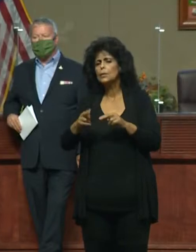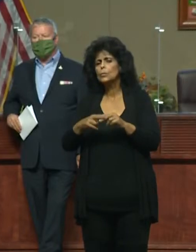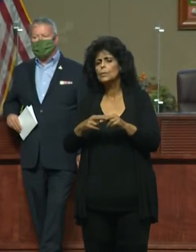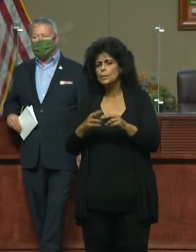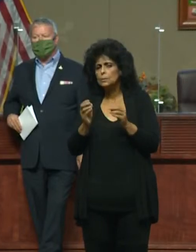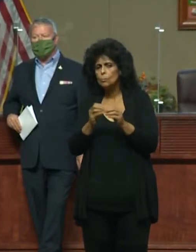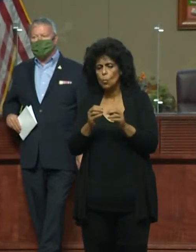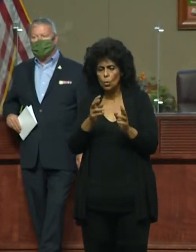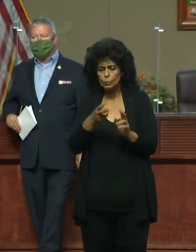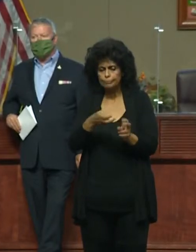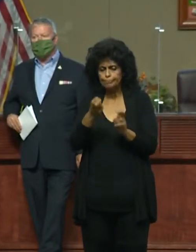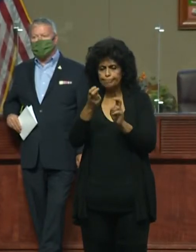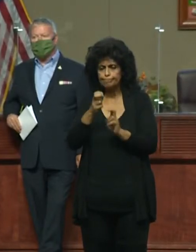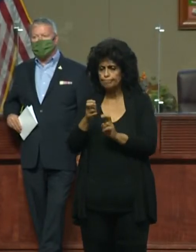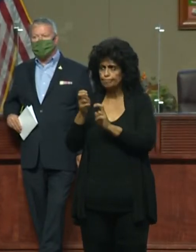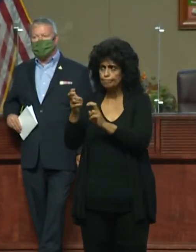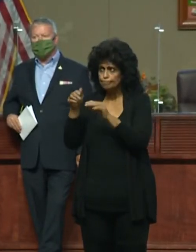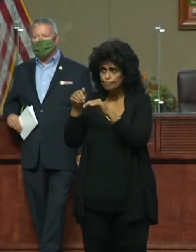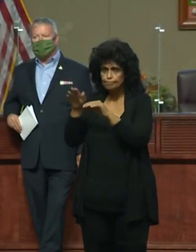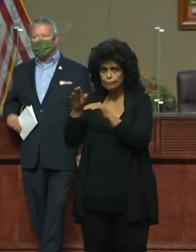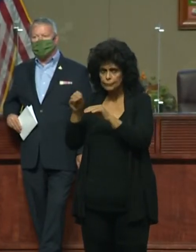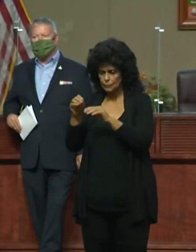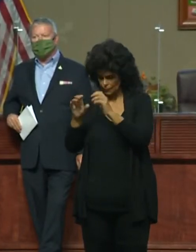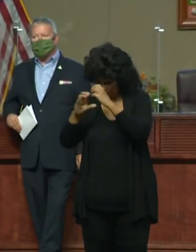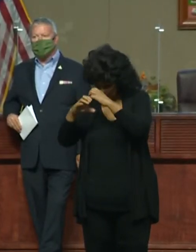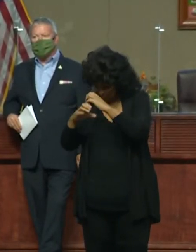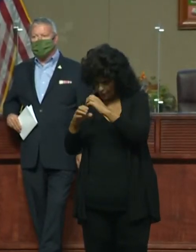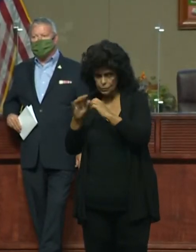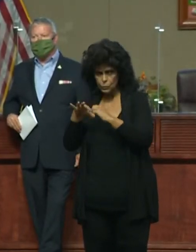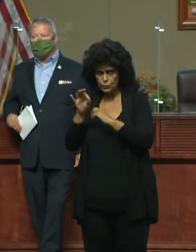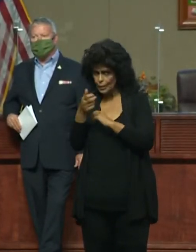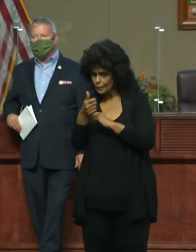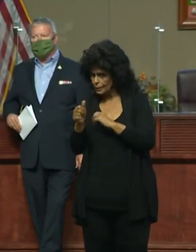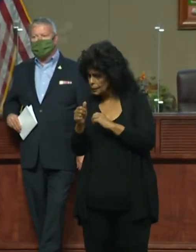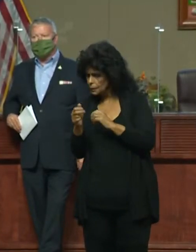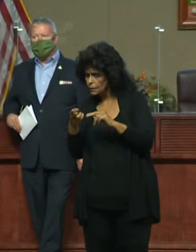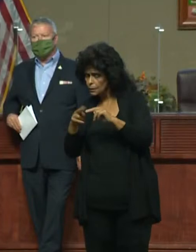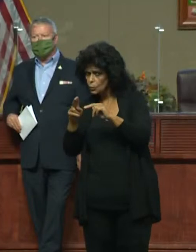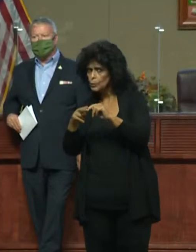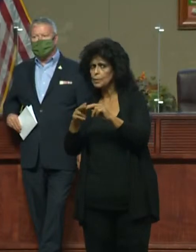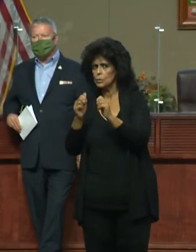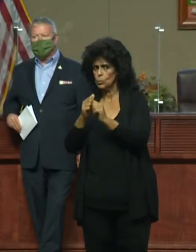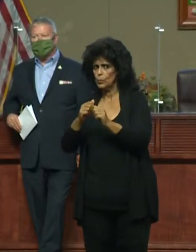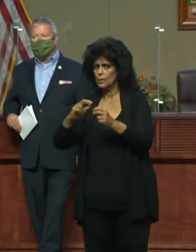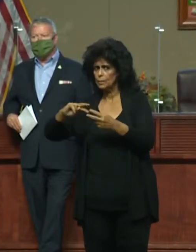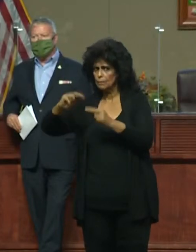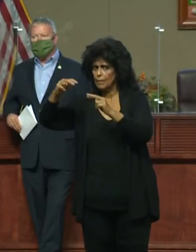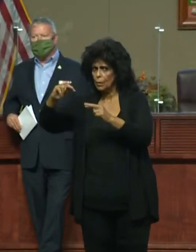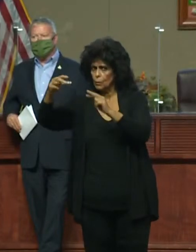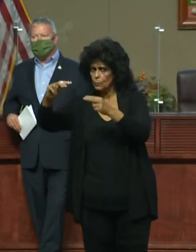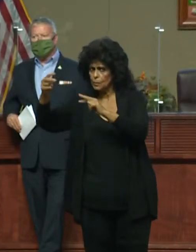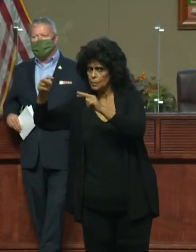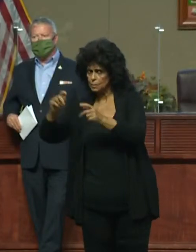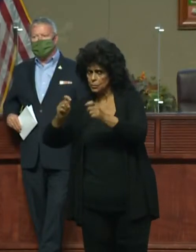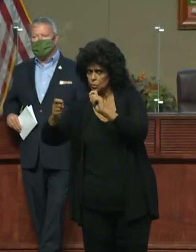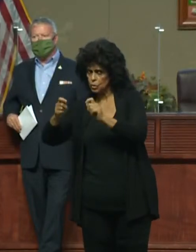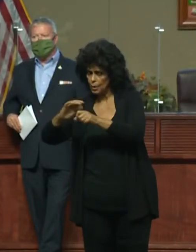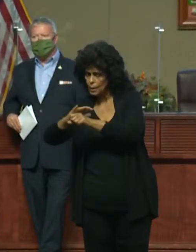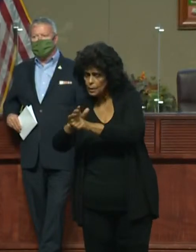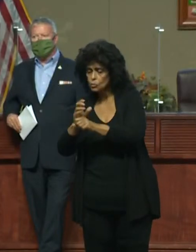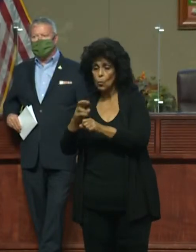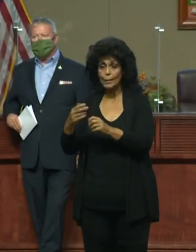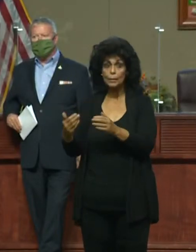to conduct virologic surveillance to identify any increase in the numbers and also to identify any new